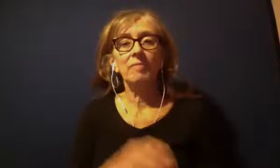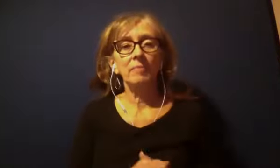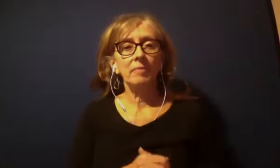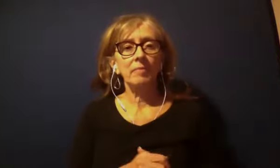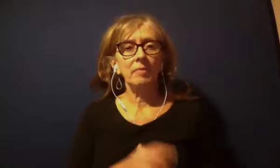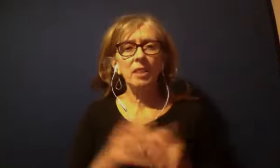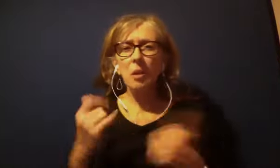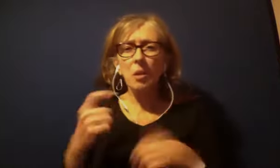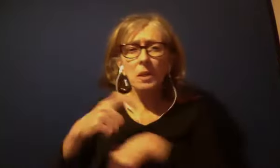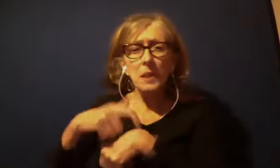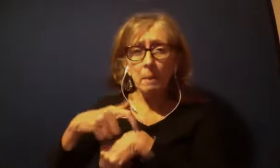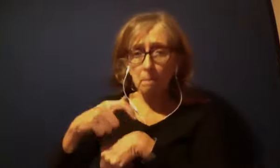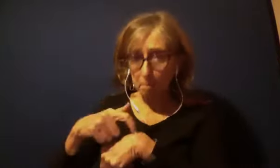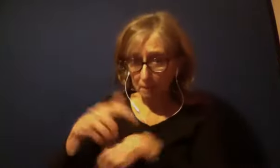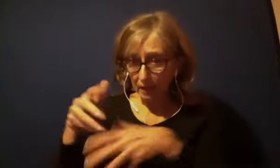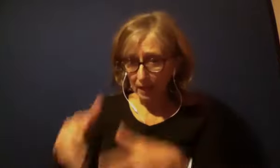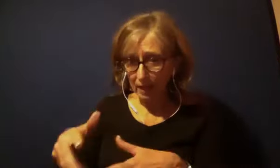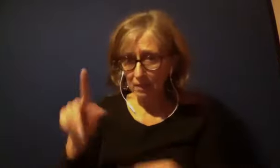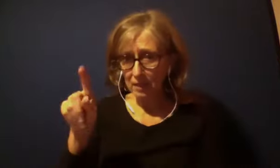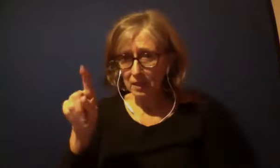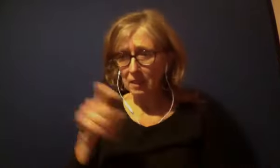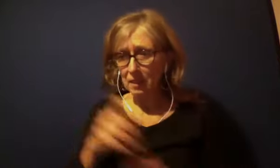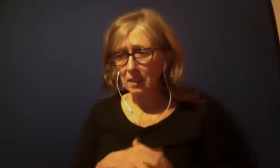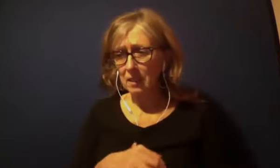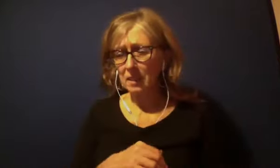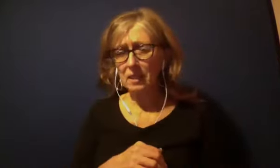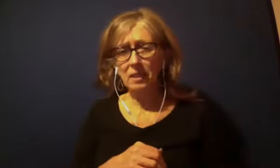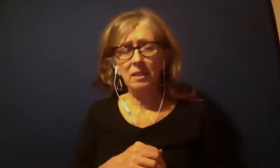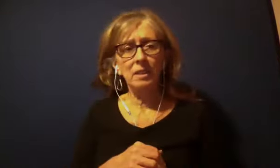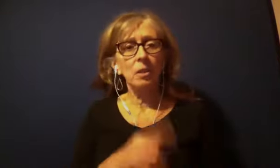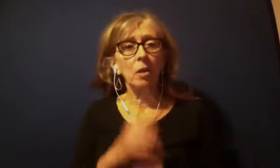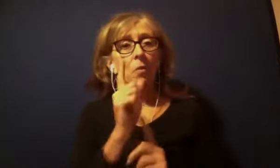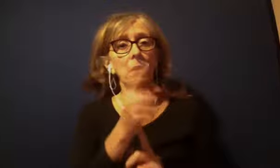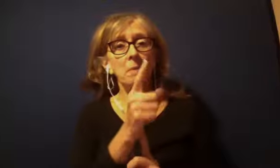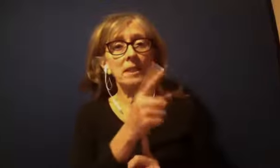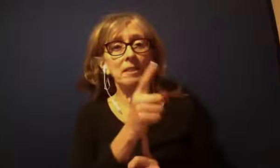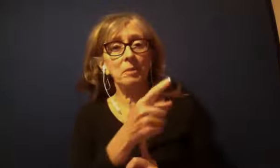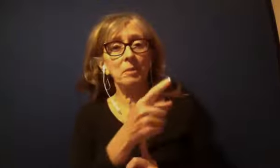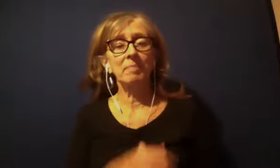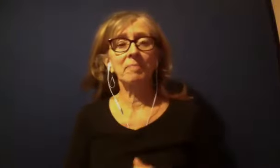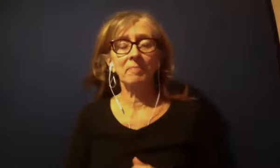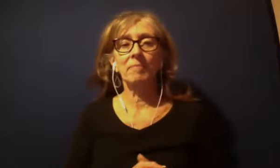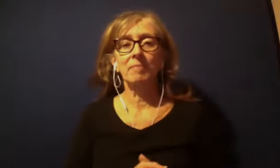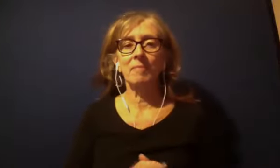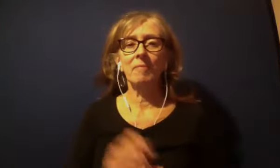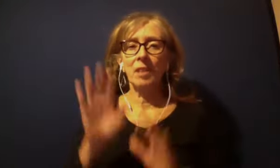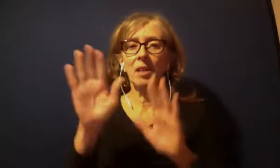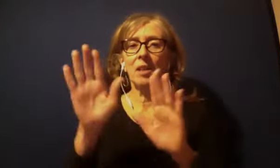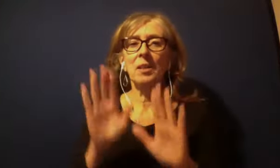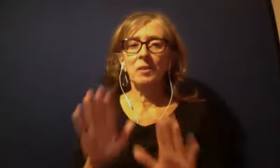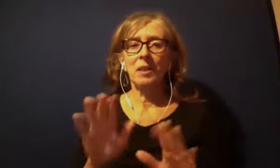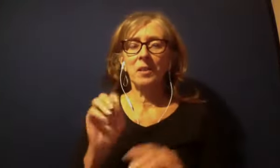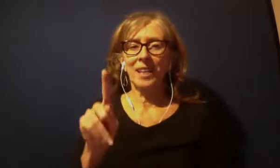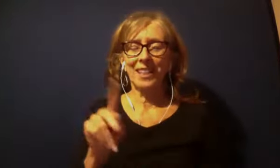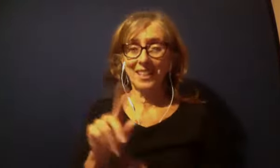going for time, Mandy? Have I still got a few minutes? Or is You've got a minute. A minute. Okay, great. Gosh, 20